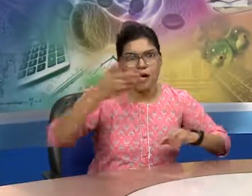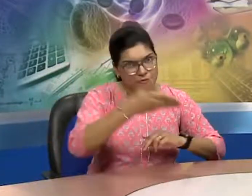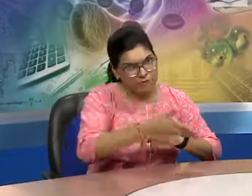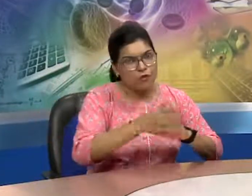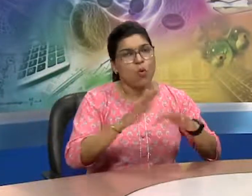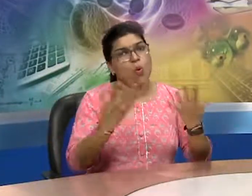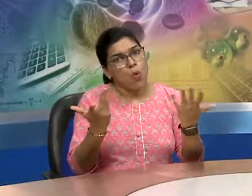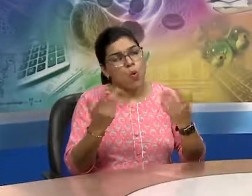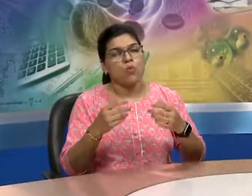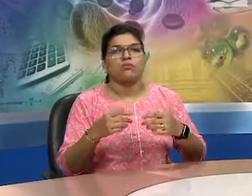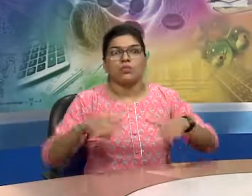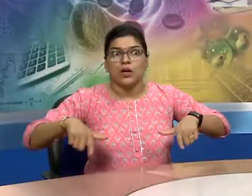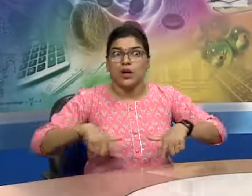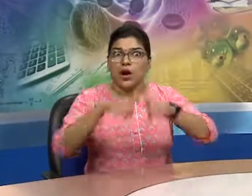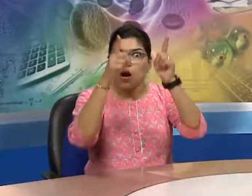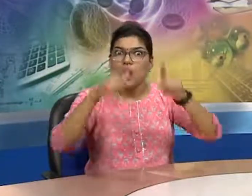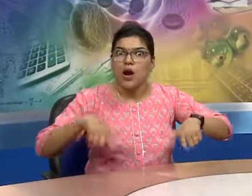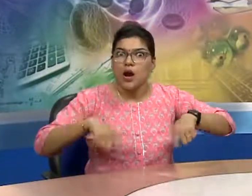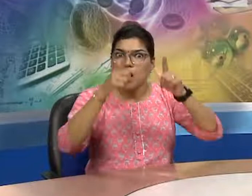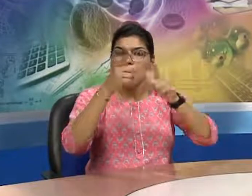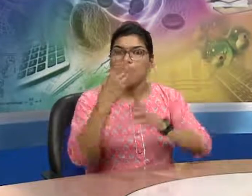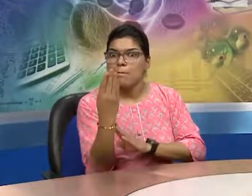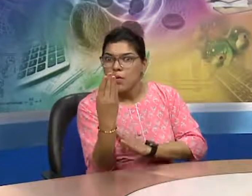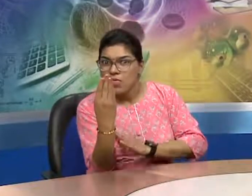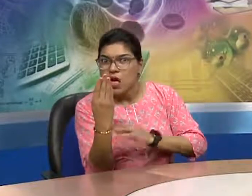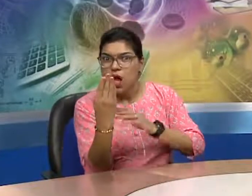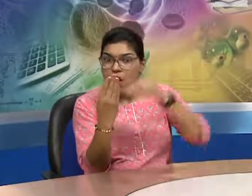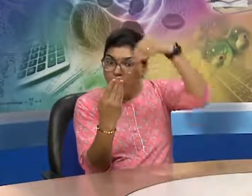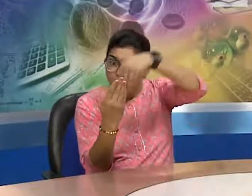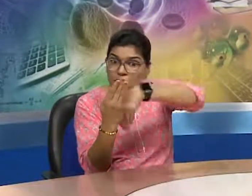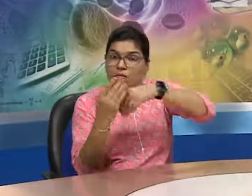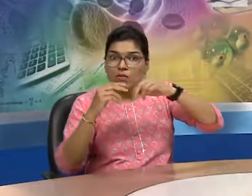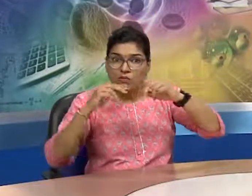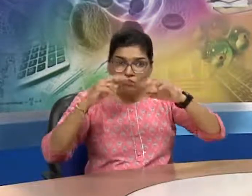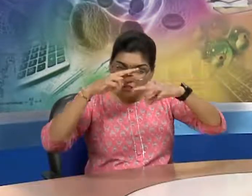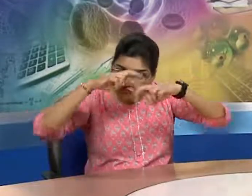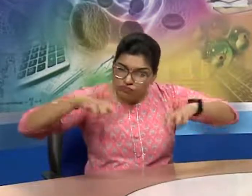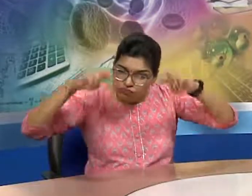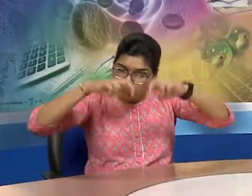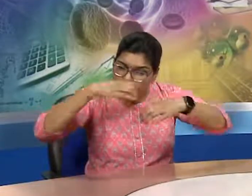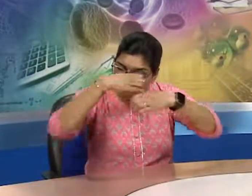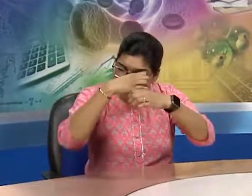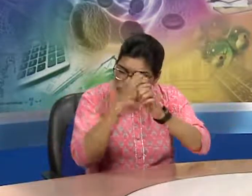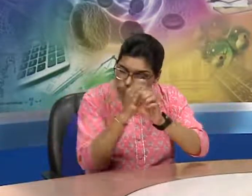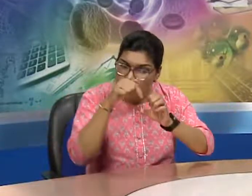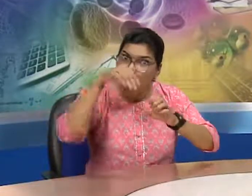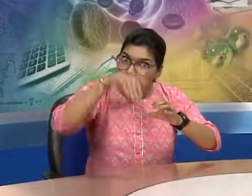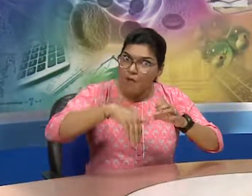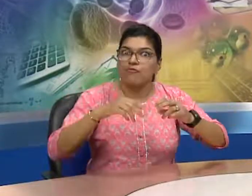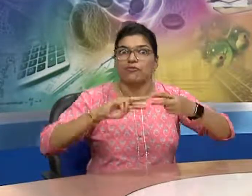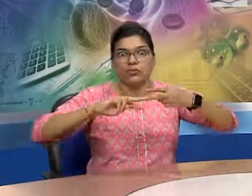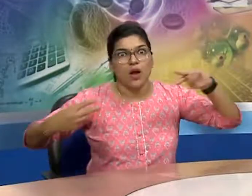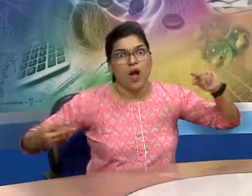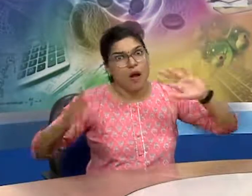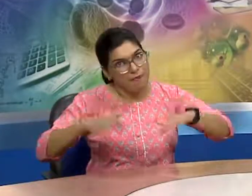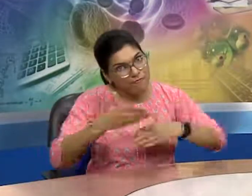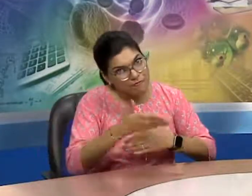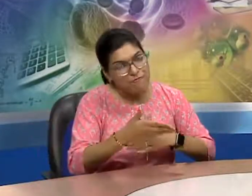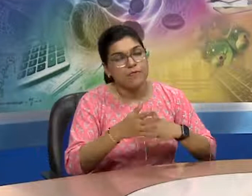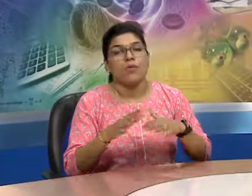All organisms which are on earth, they all have DNA, or they all have some genes.